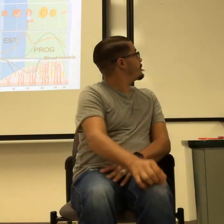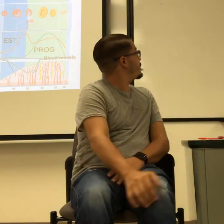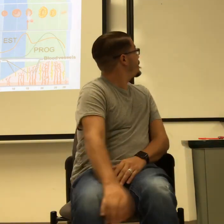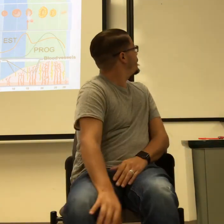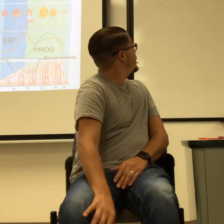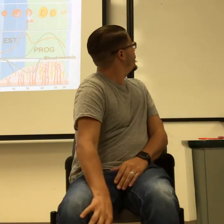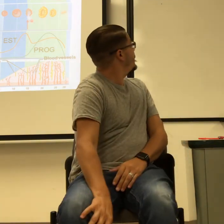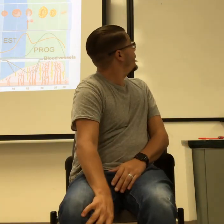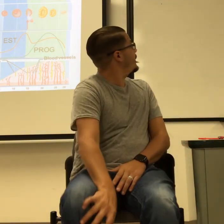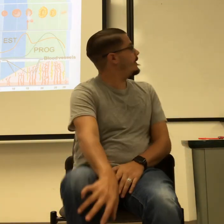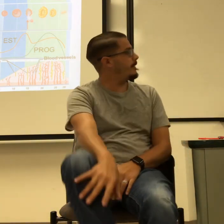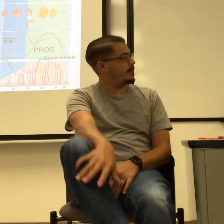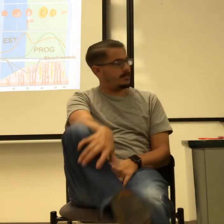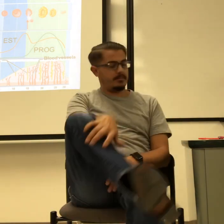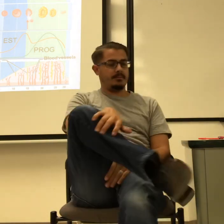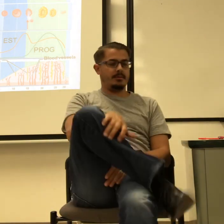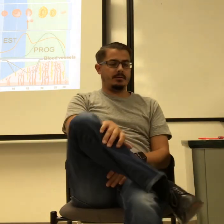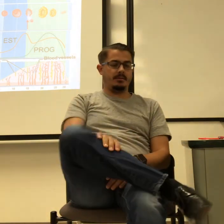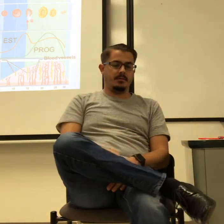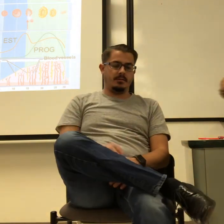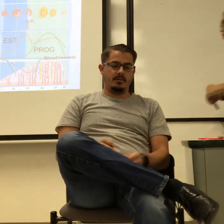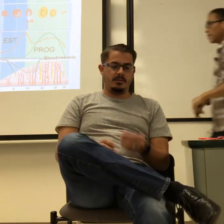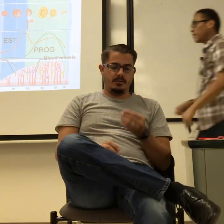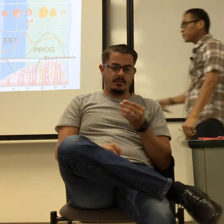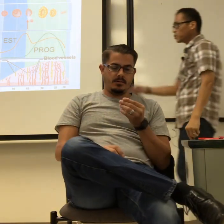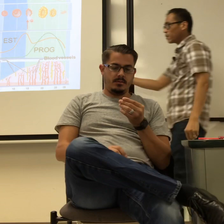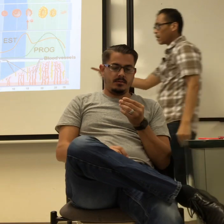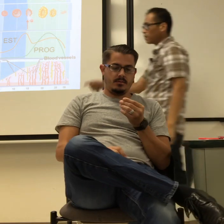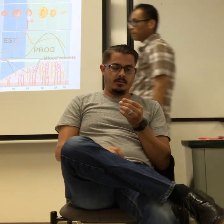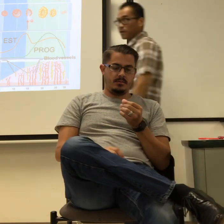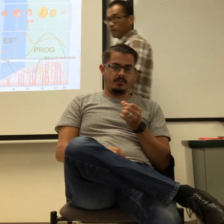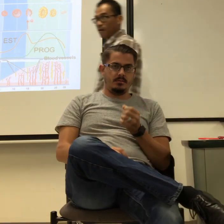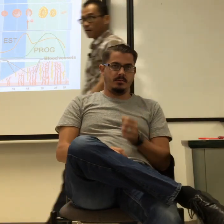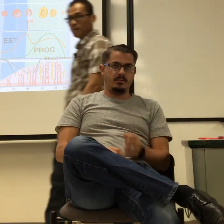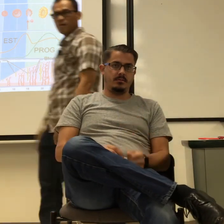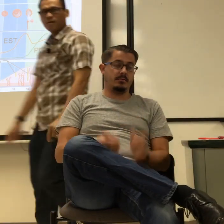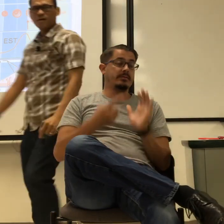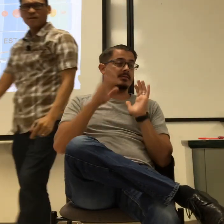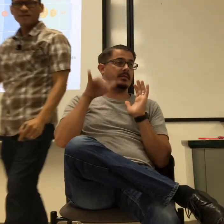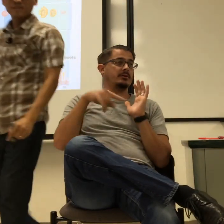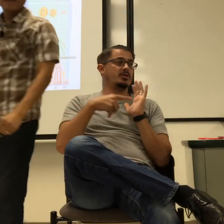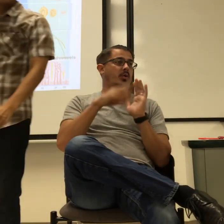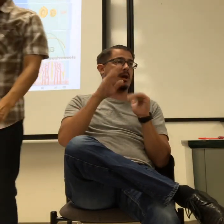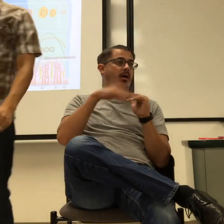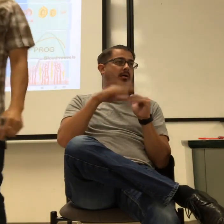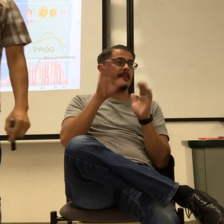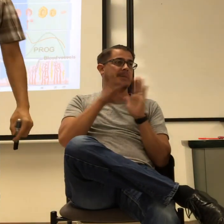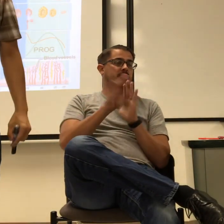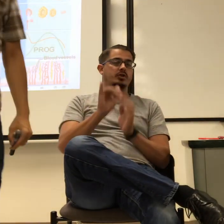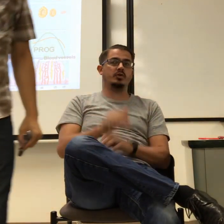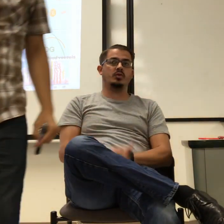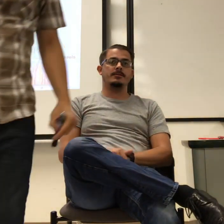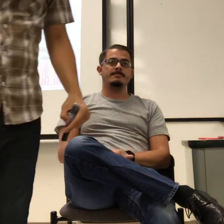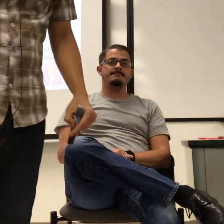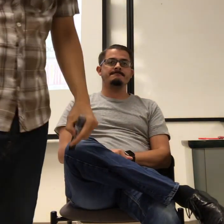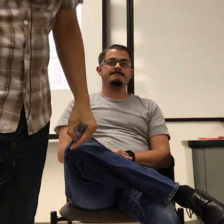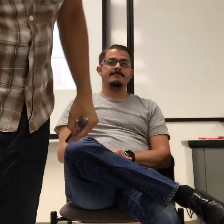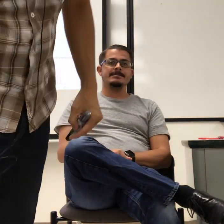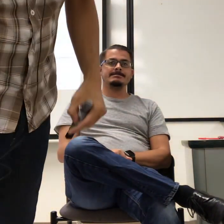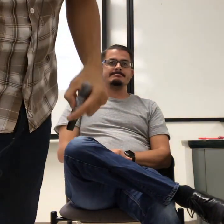Right, that basal layer is non-responsive. They even show that on the figure there.